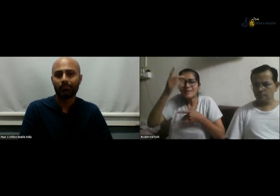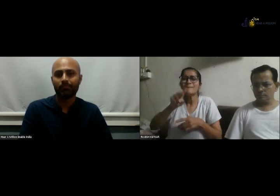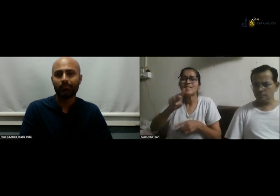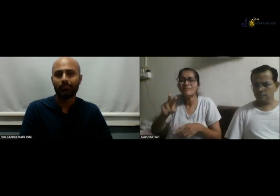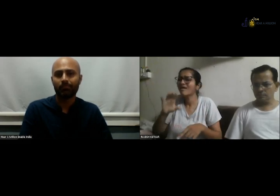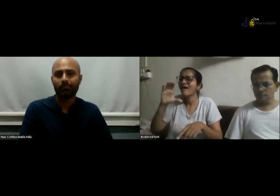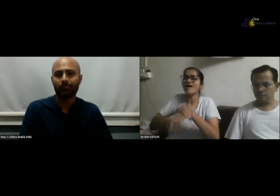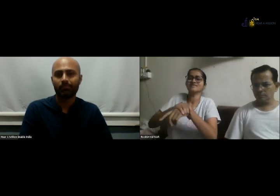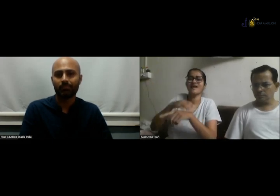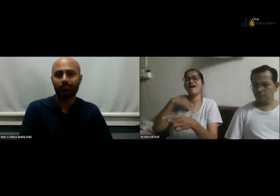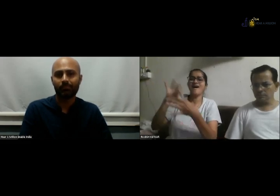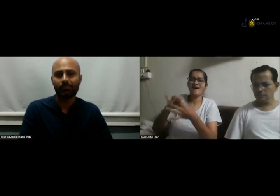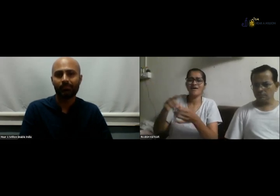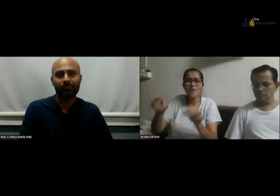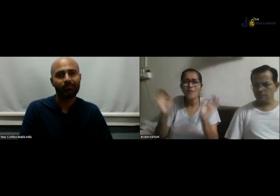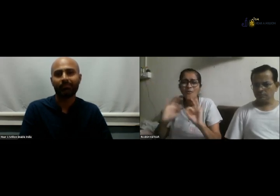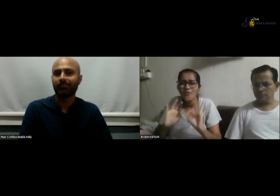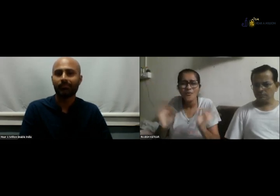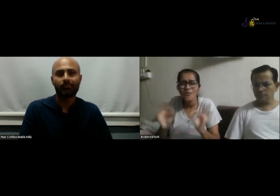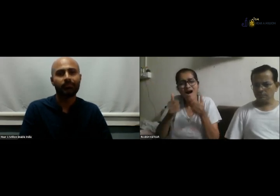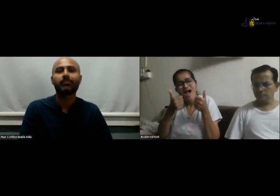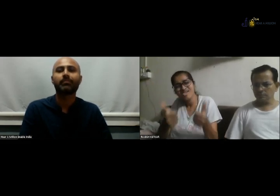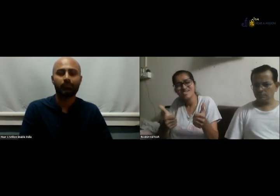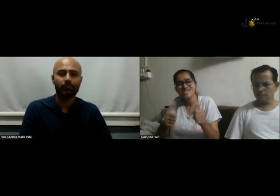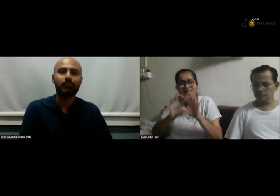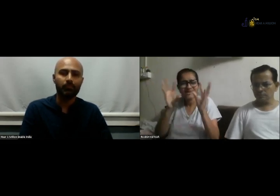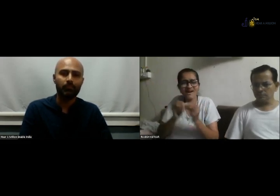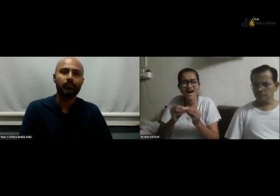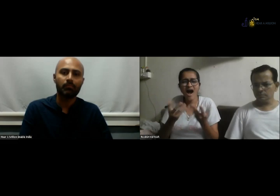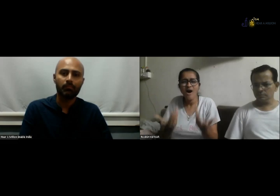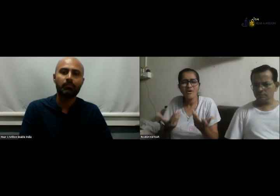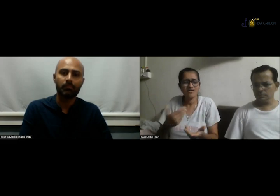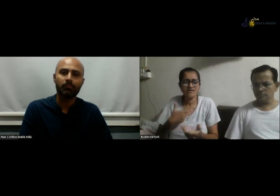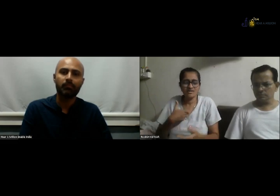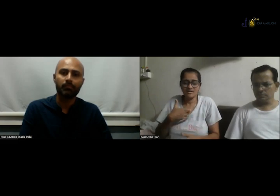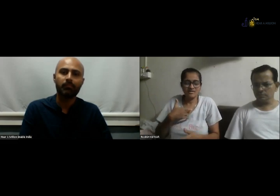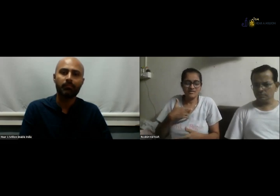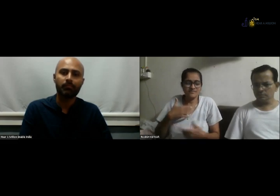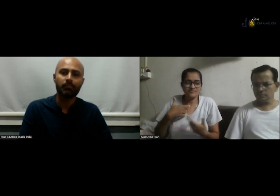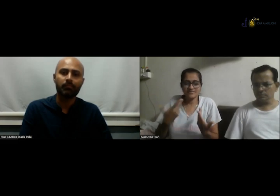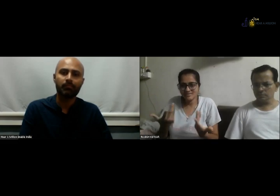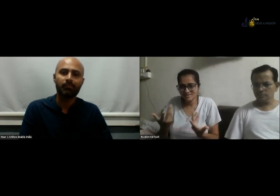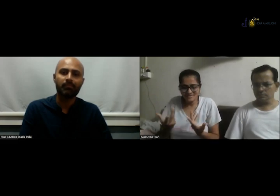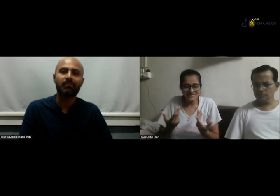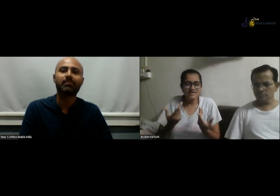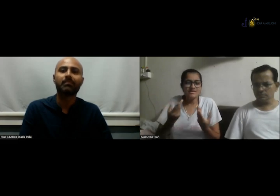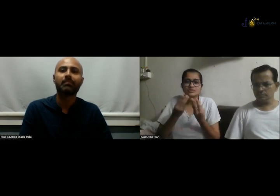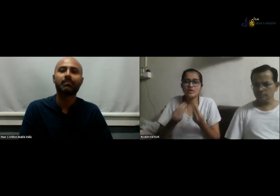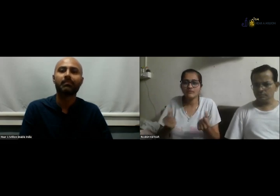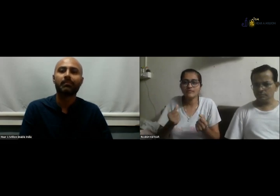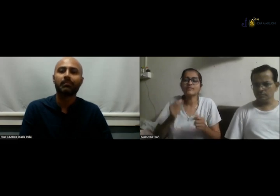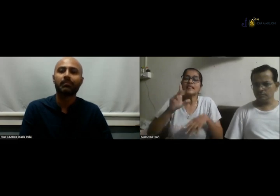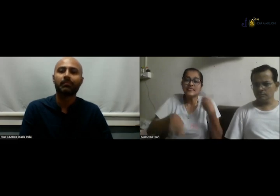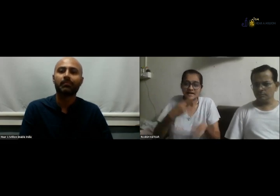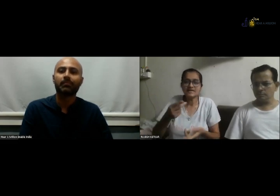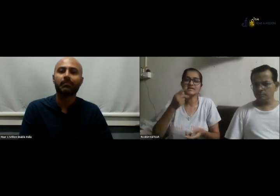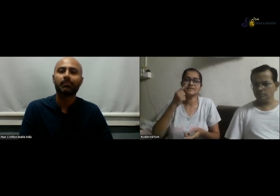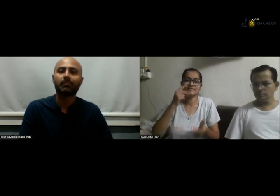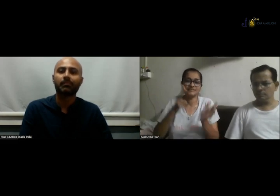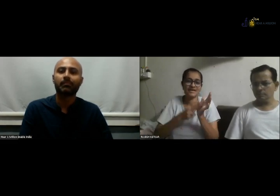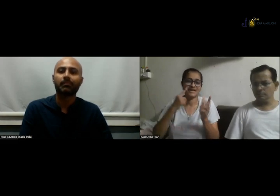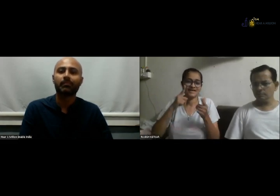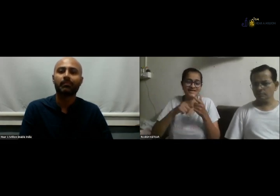was been giving us the positive vibes, and she was fine. She doesn't have any